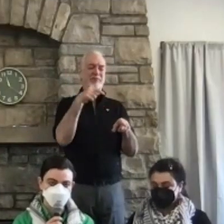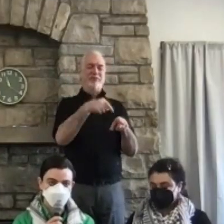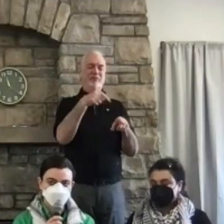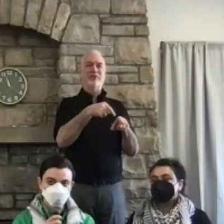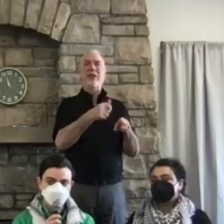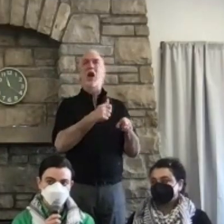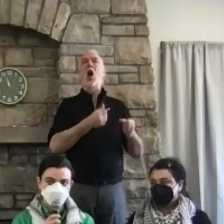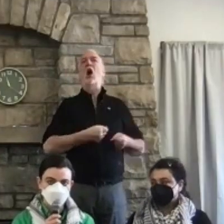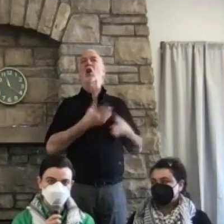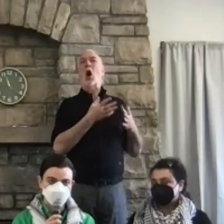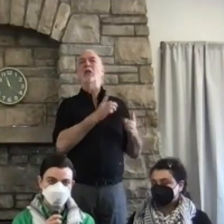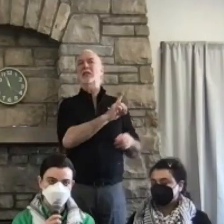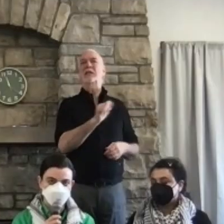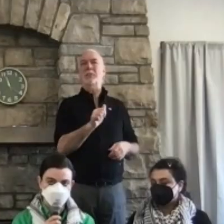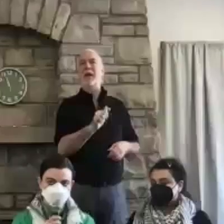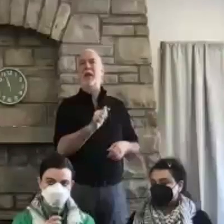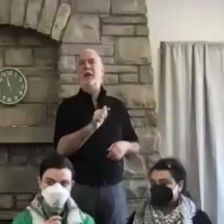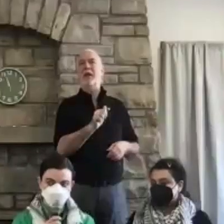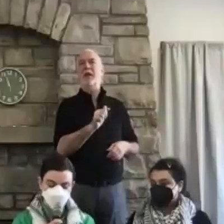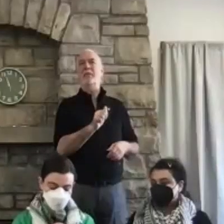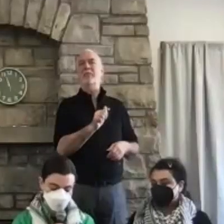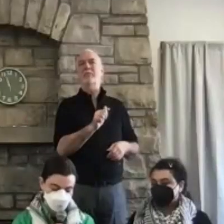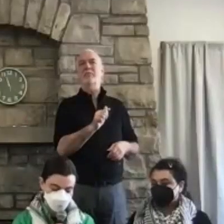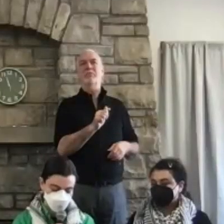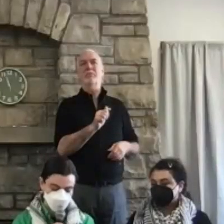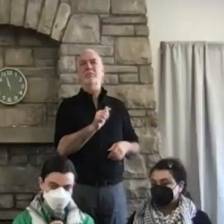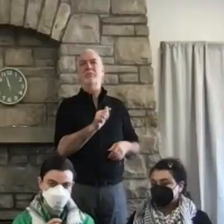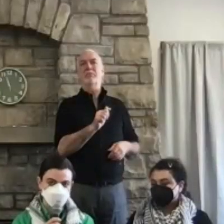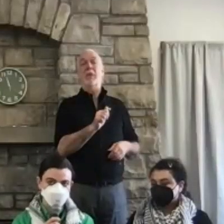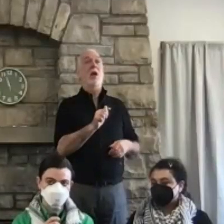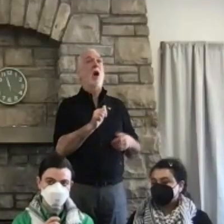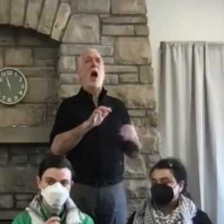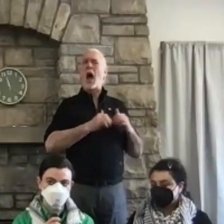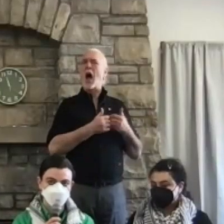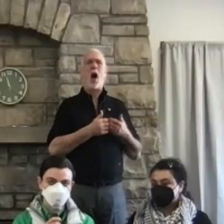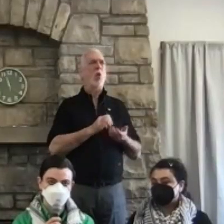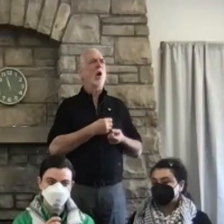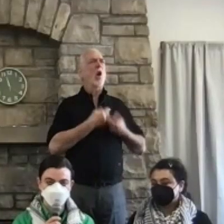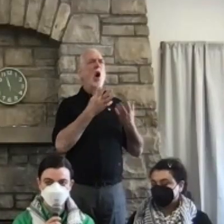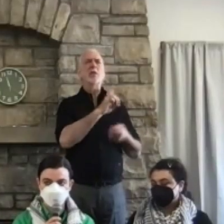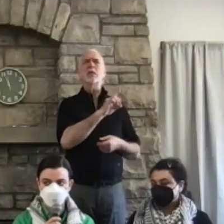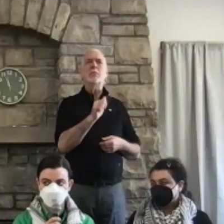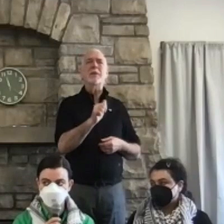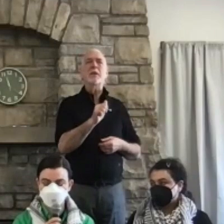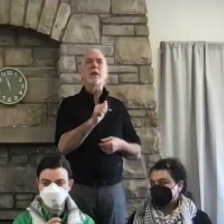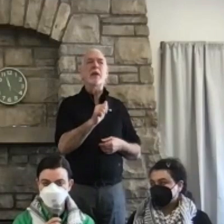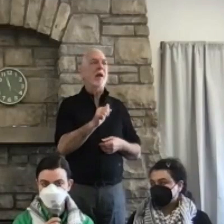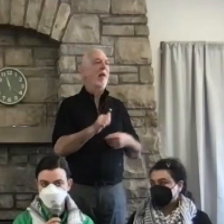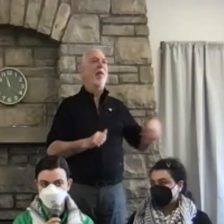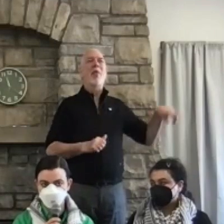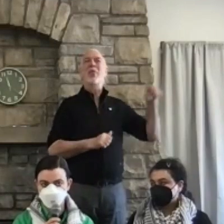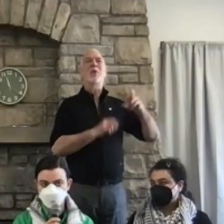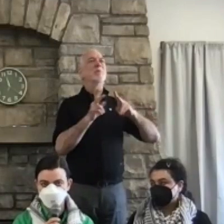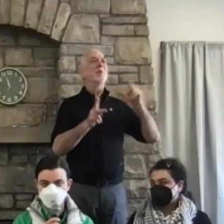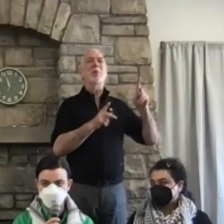And one of the ways that it is disabling is through dehumanization, and that relates both to the ways that